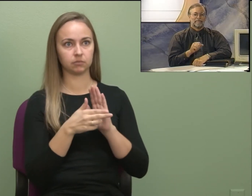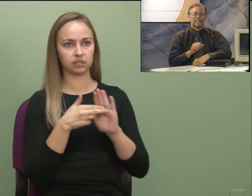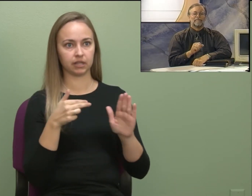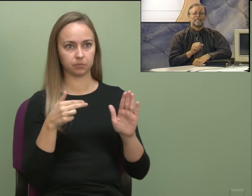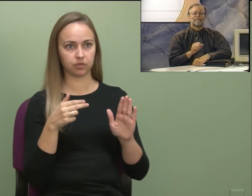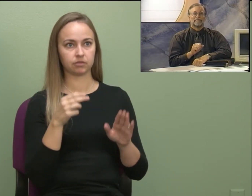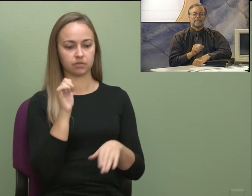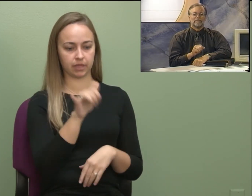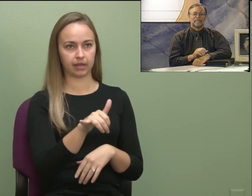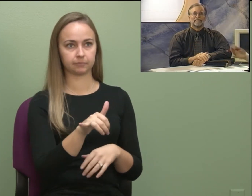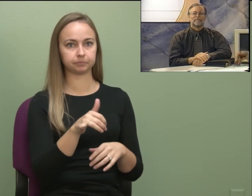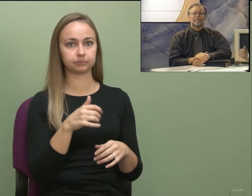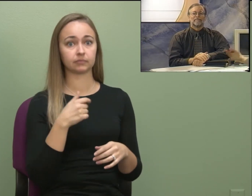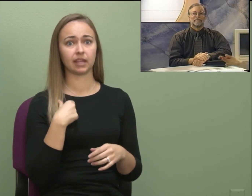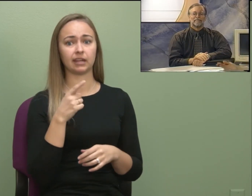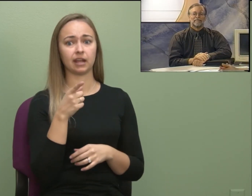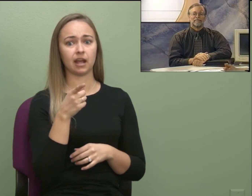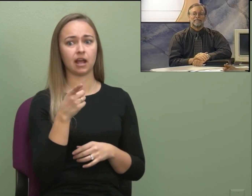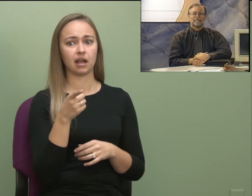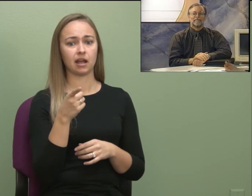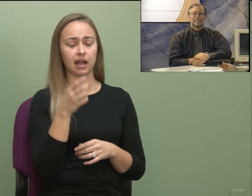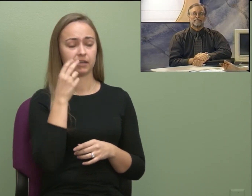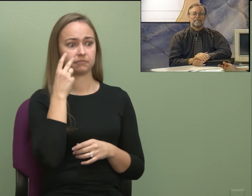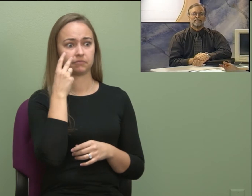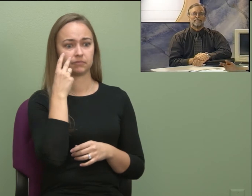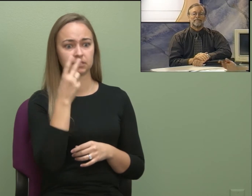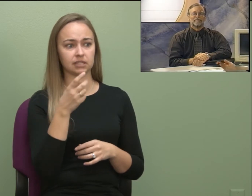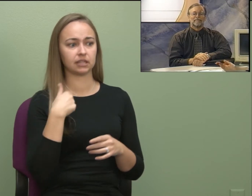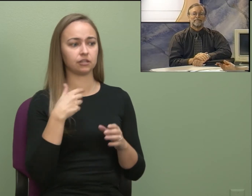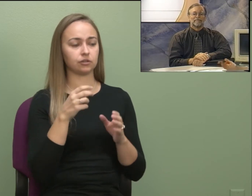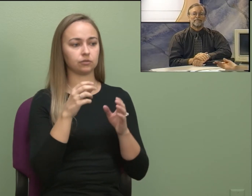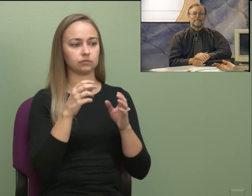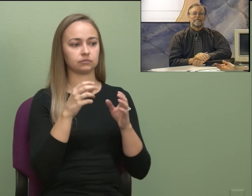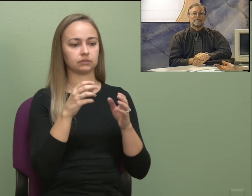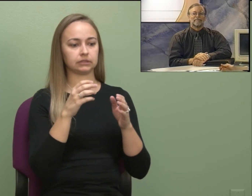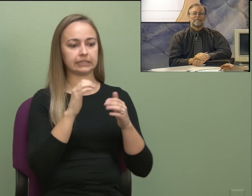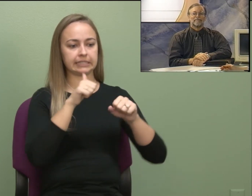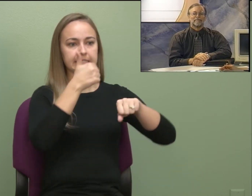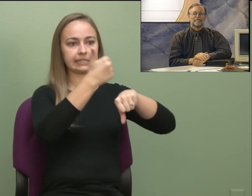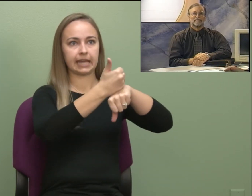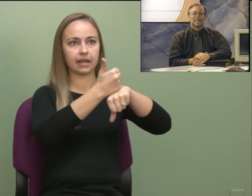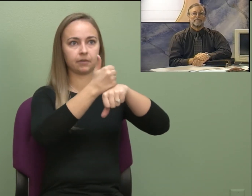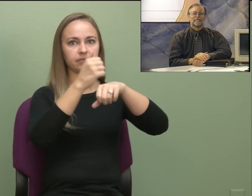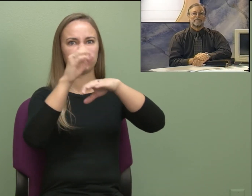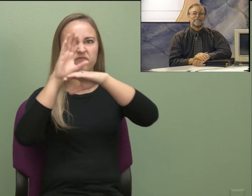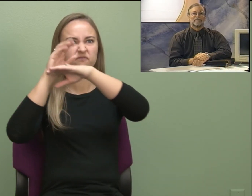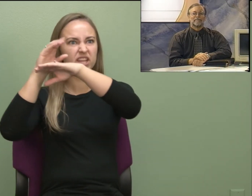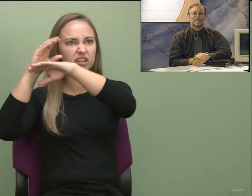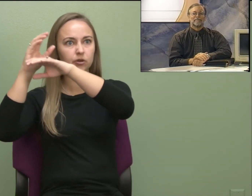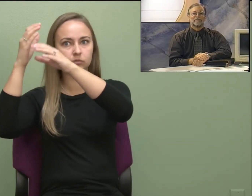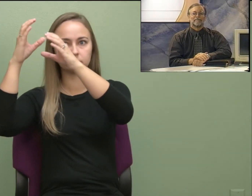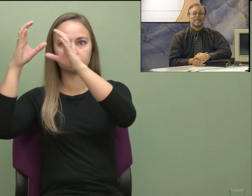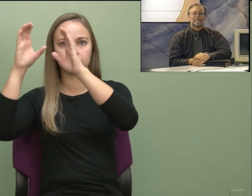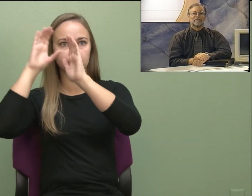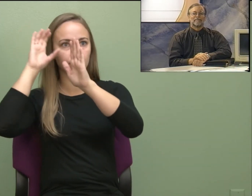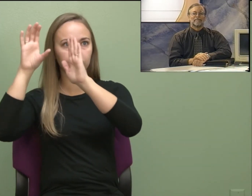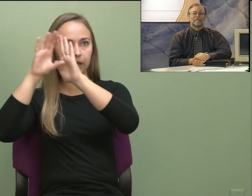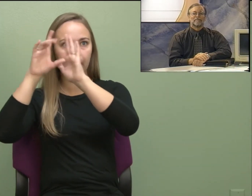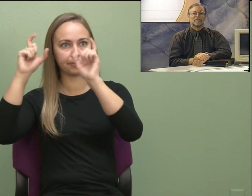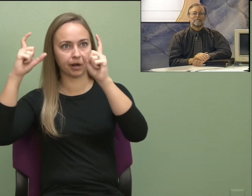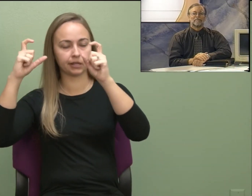state. How did you get that idea, and how did you make that successful?